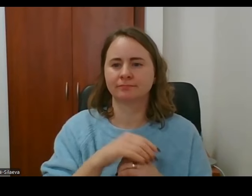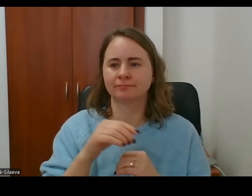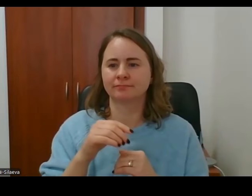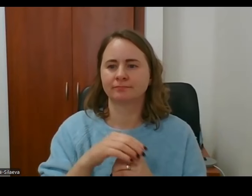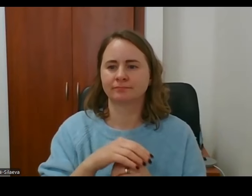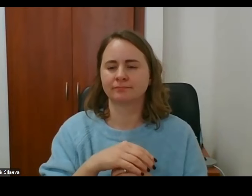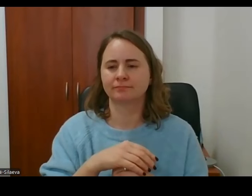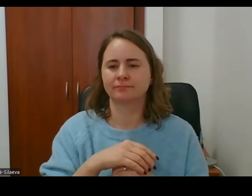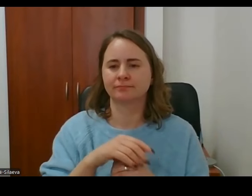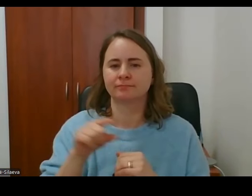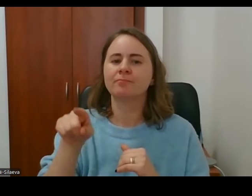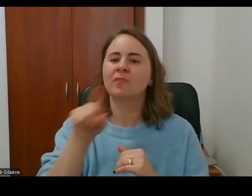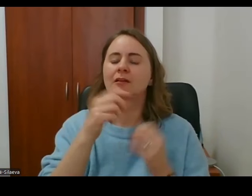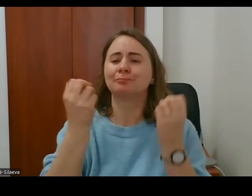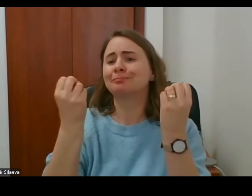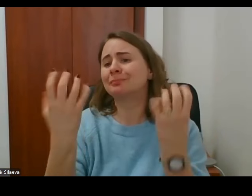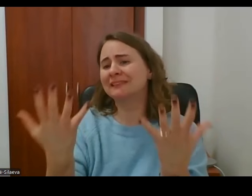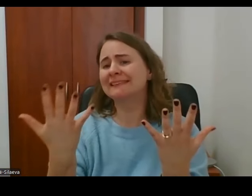think it's not enough